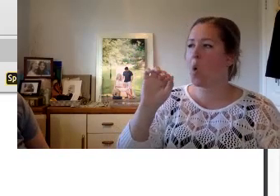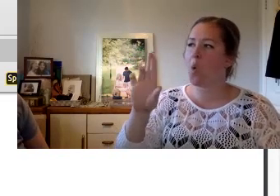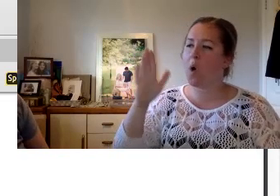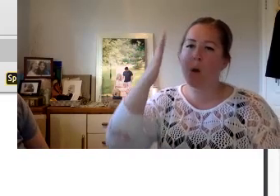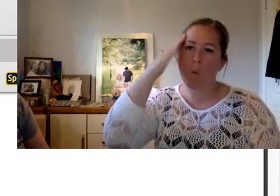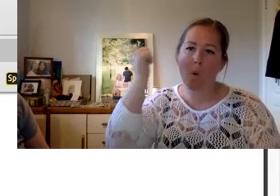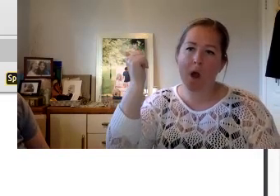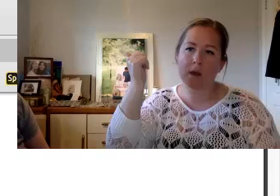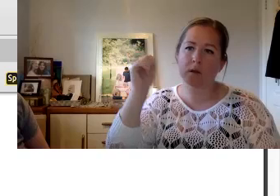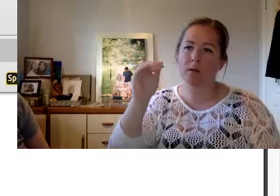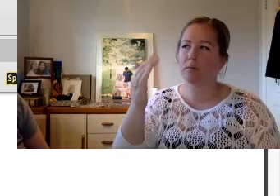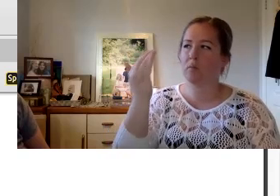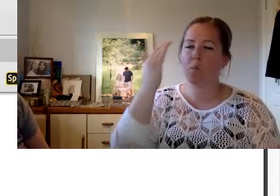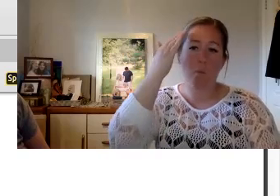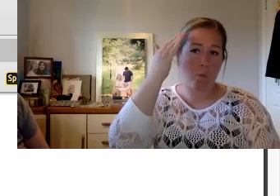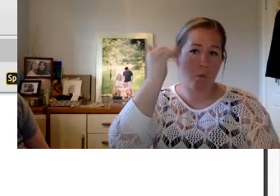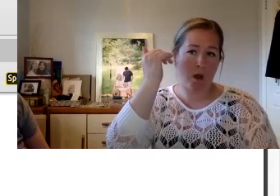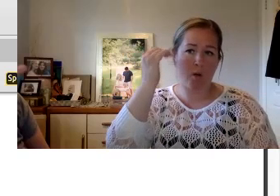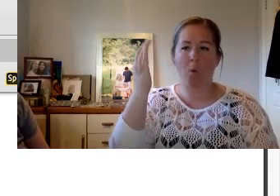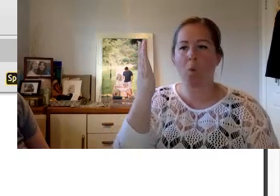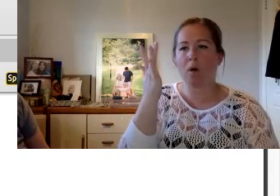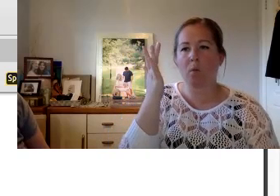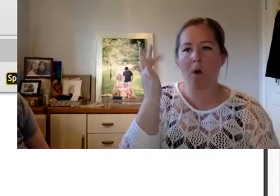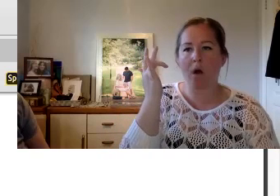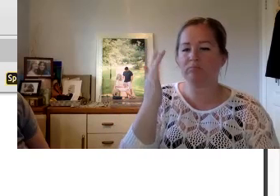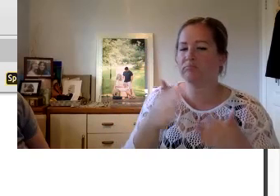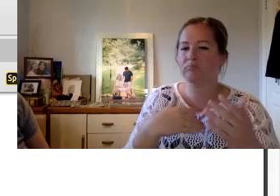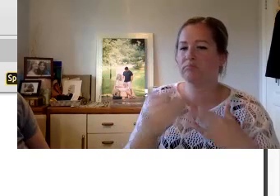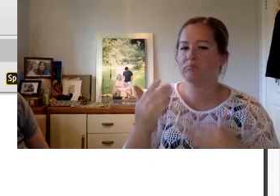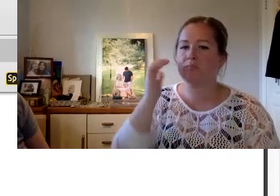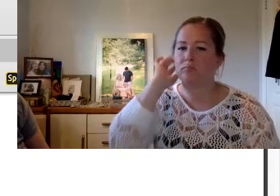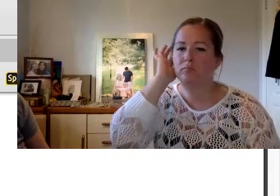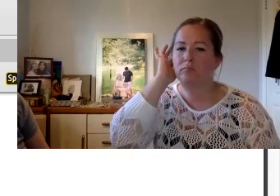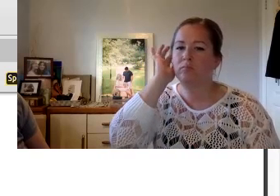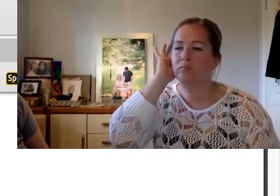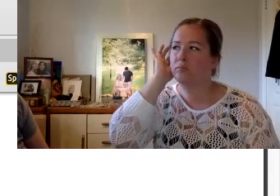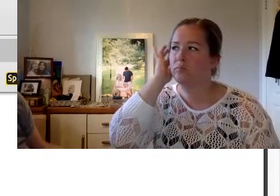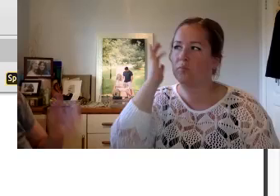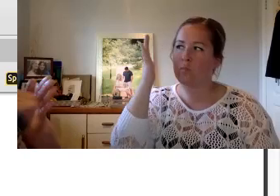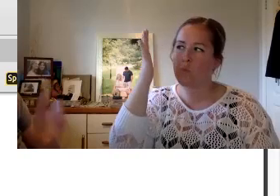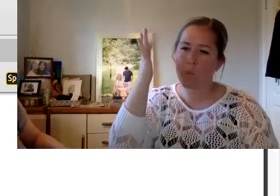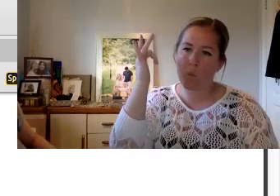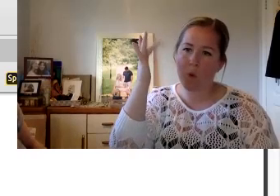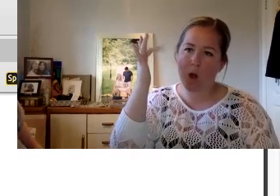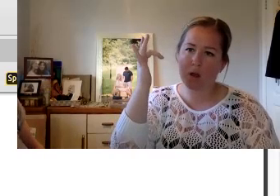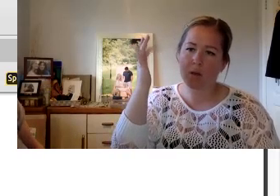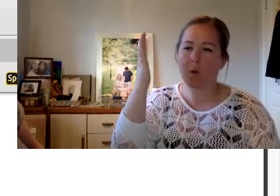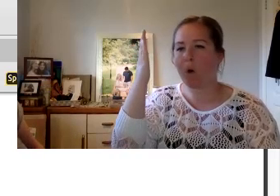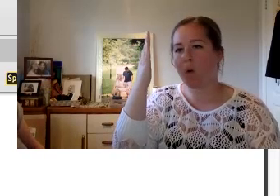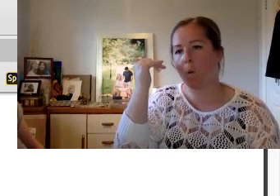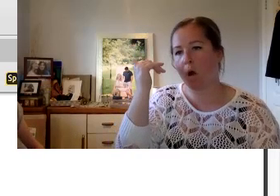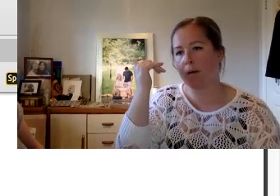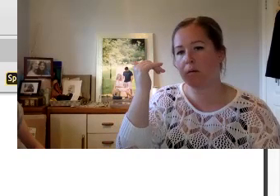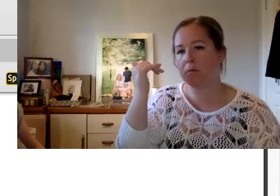Why. Or why. Use 2 different ways. Why or why.